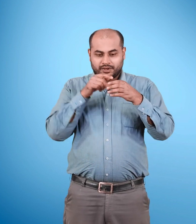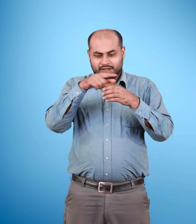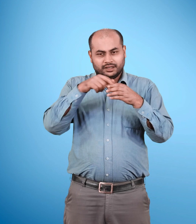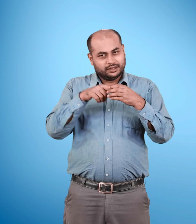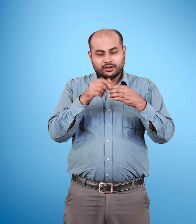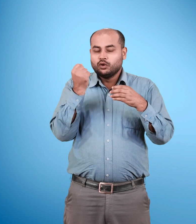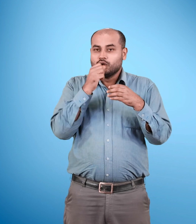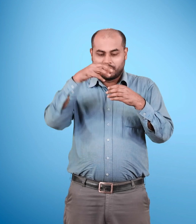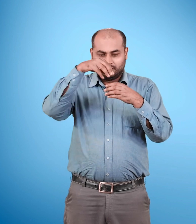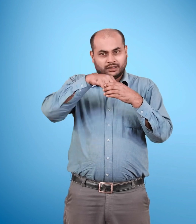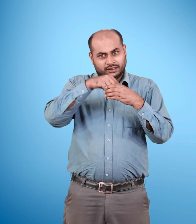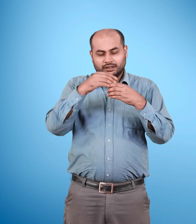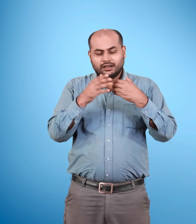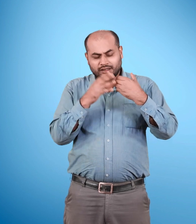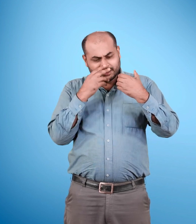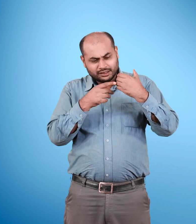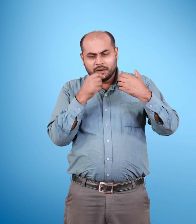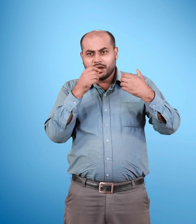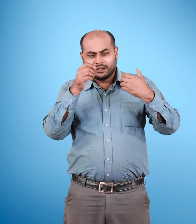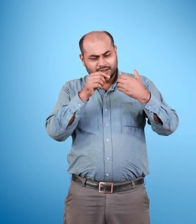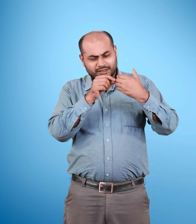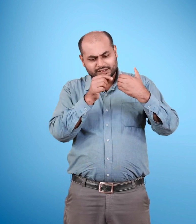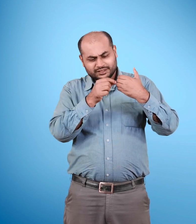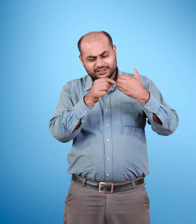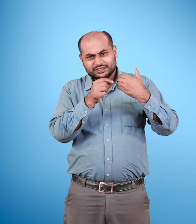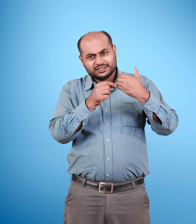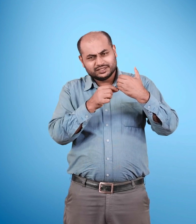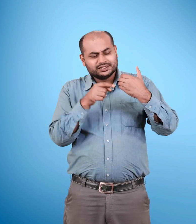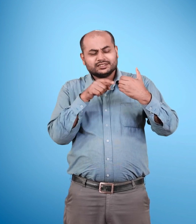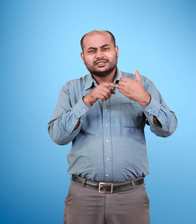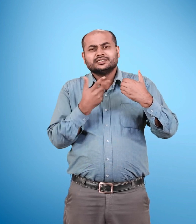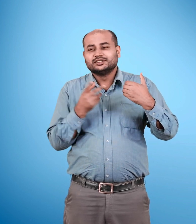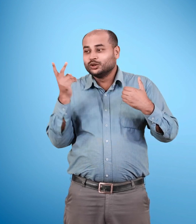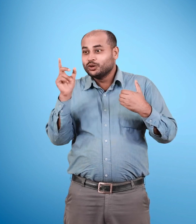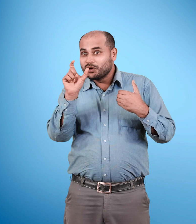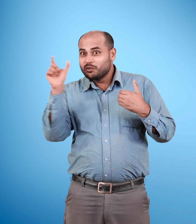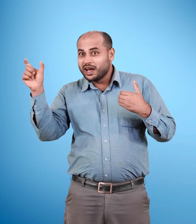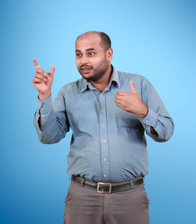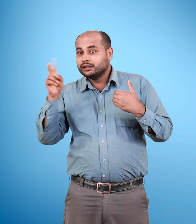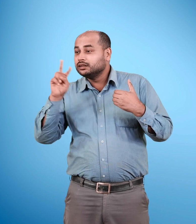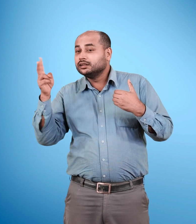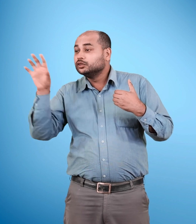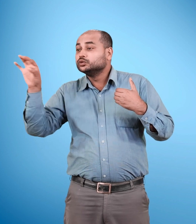Water drops appear on the outer surface of a glass containing cold water.